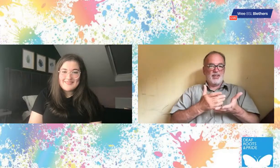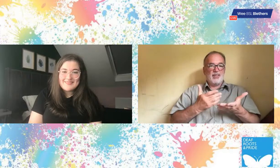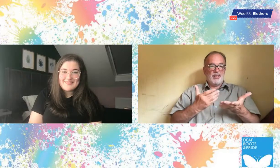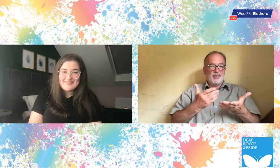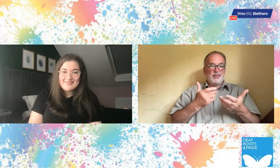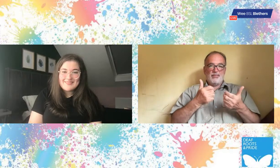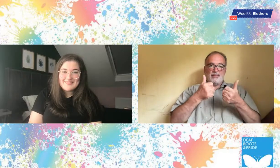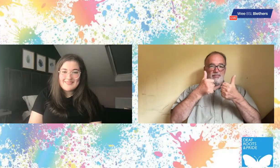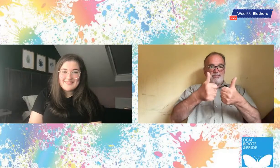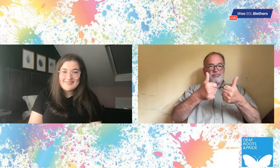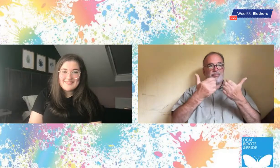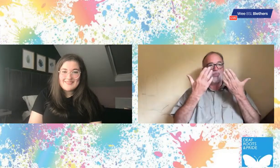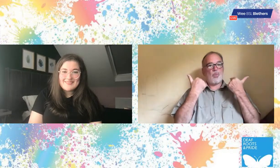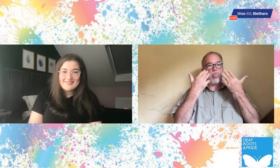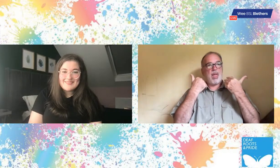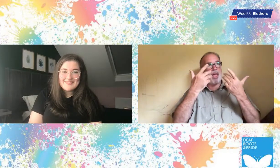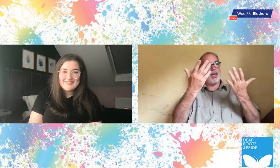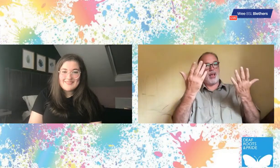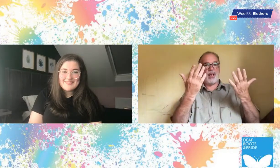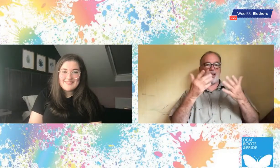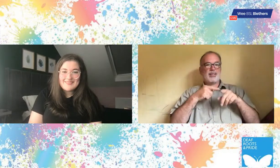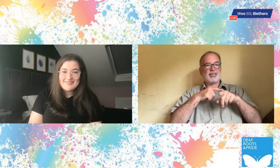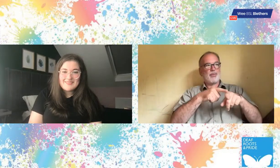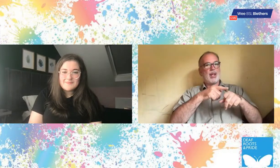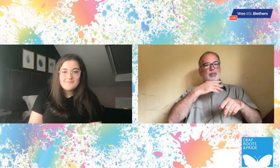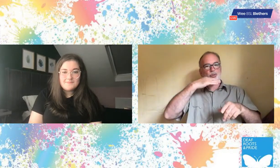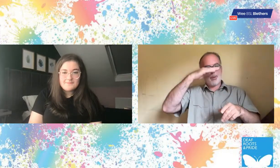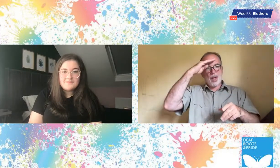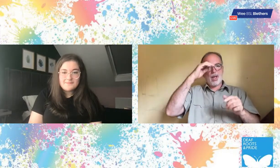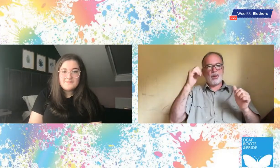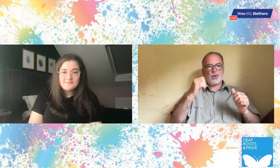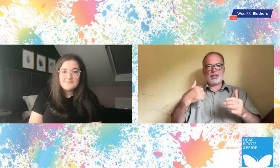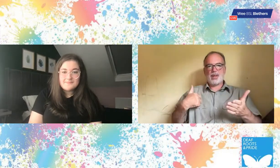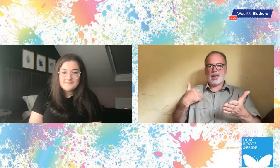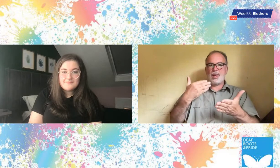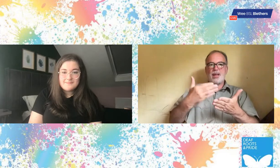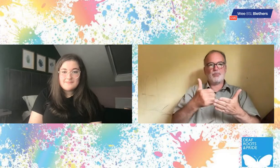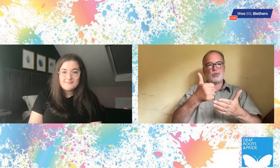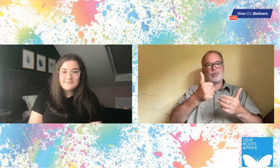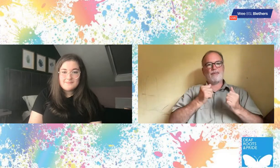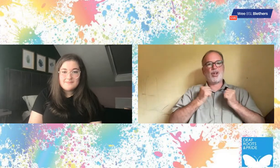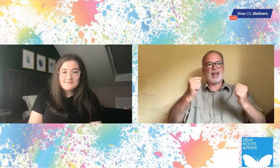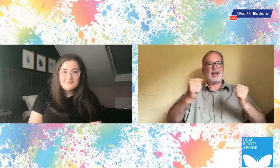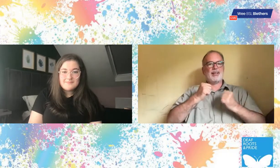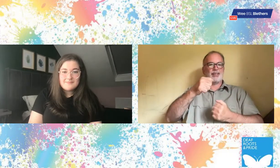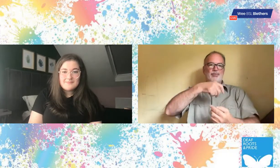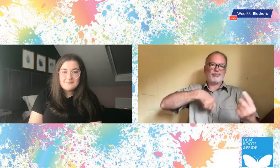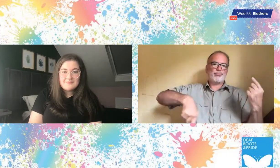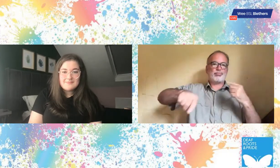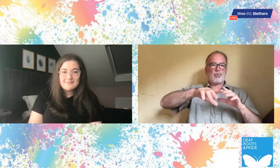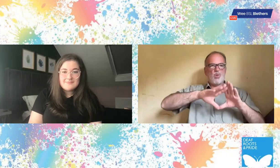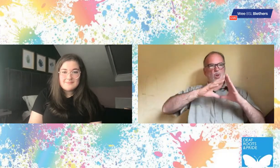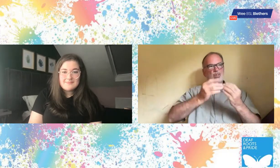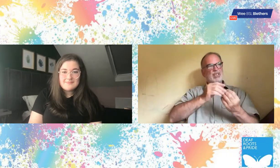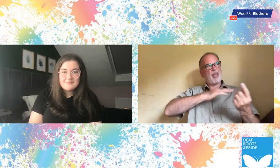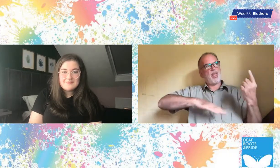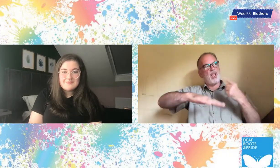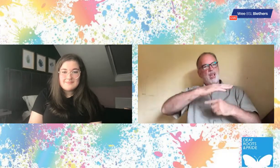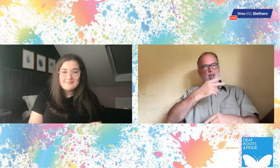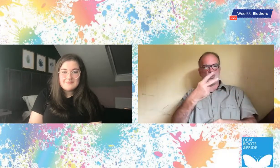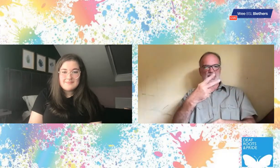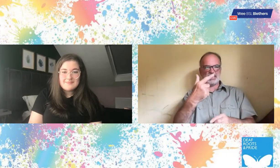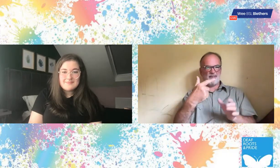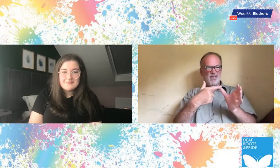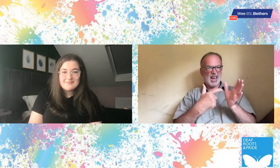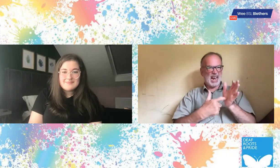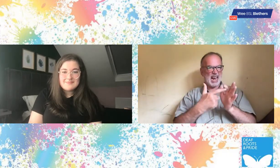fed in a bowl and so on. So and it's all weathers. In summer, it's great, it's